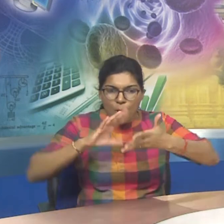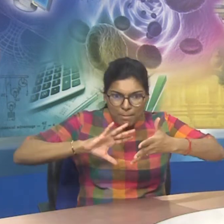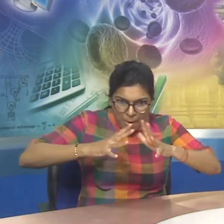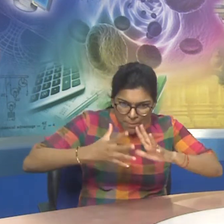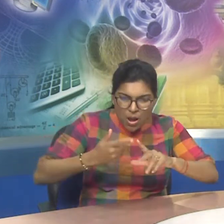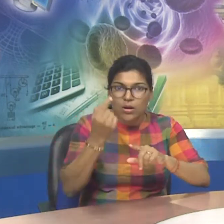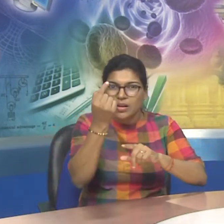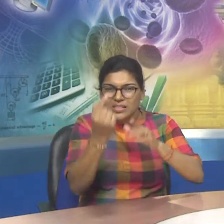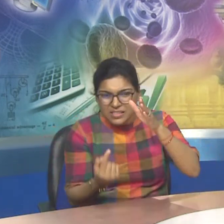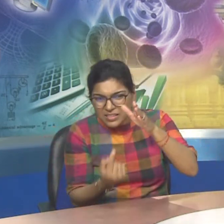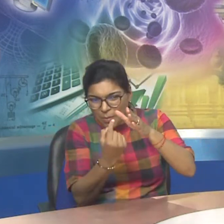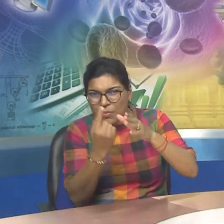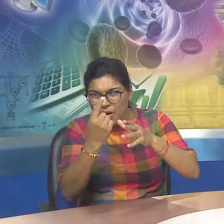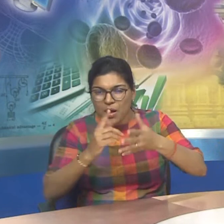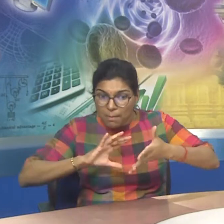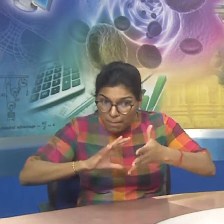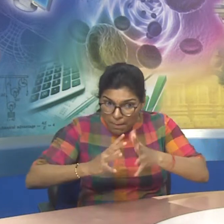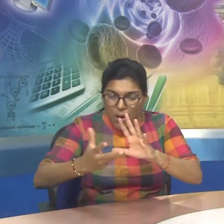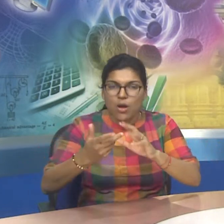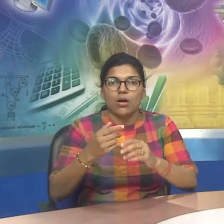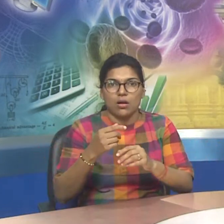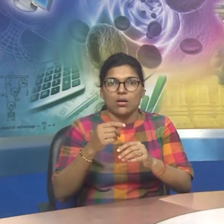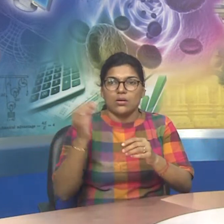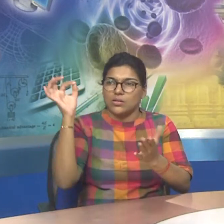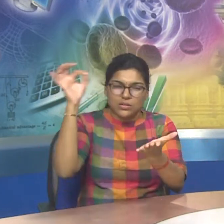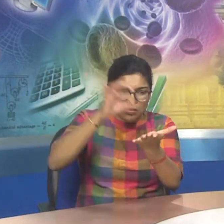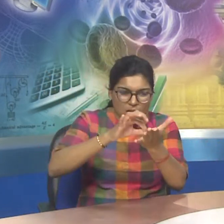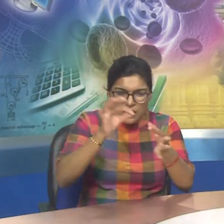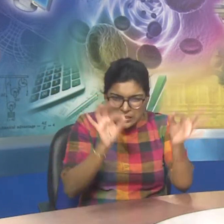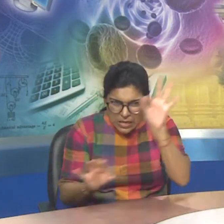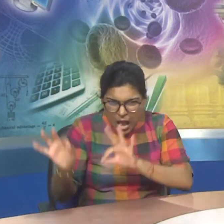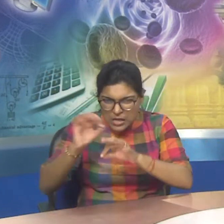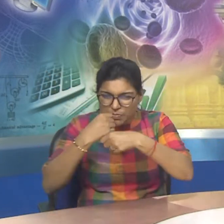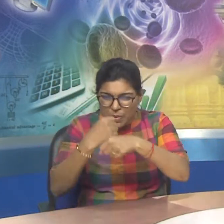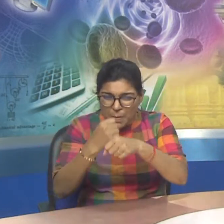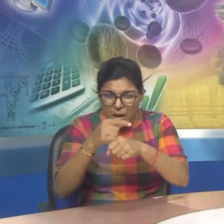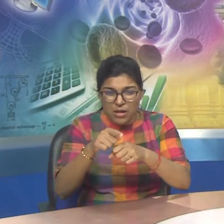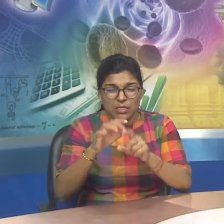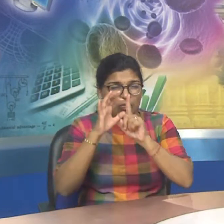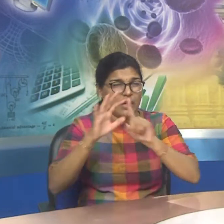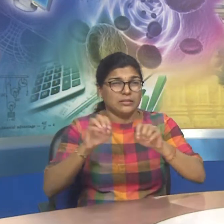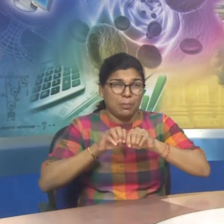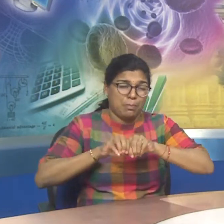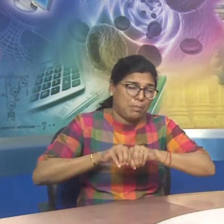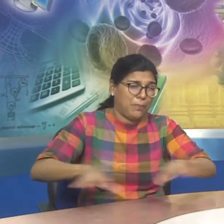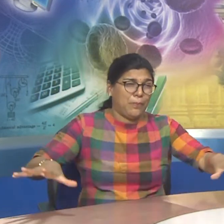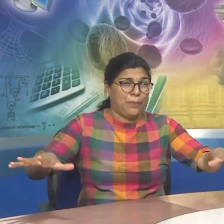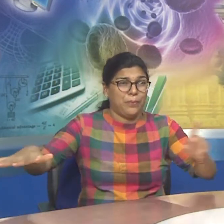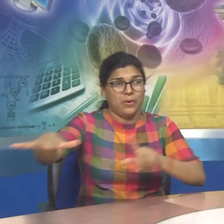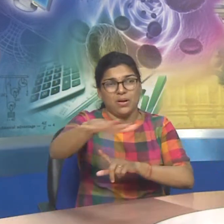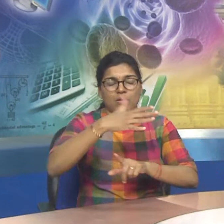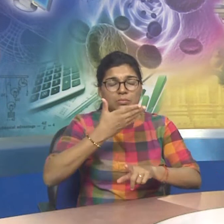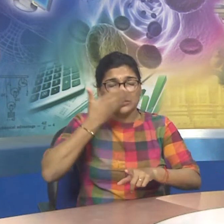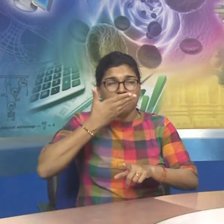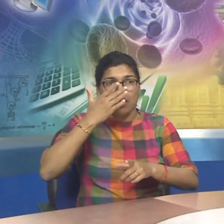He asked the arms makers to stop producing weapons and to work to stop wars.